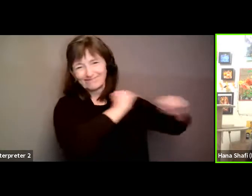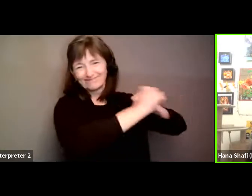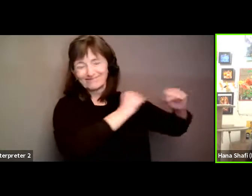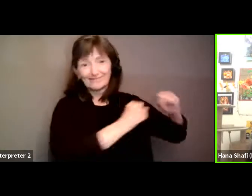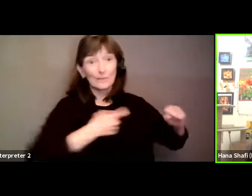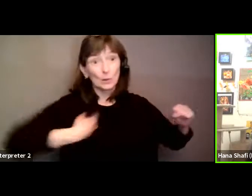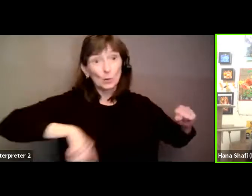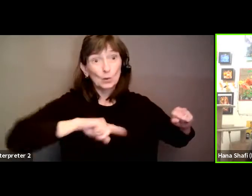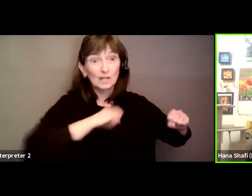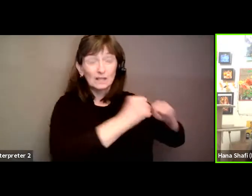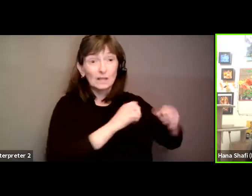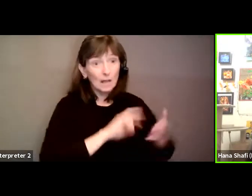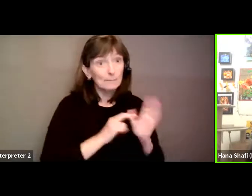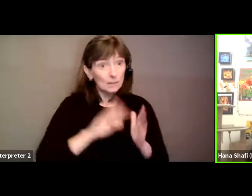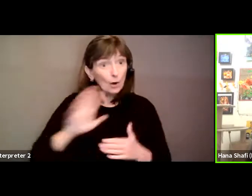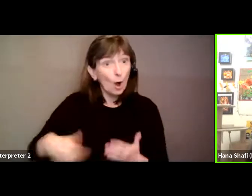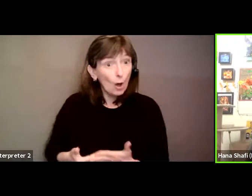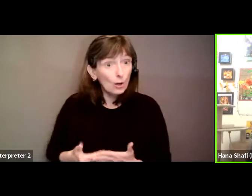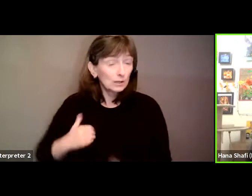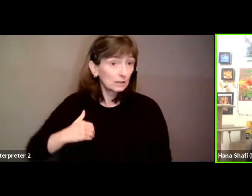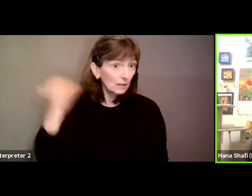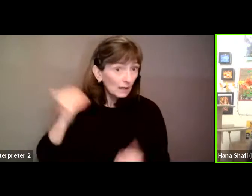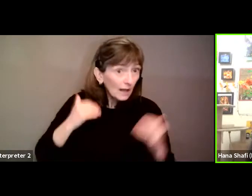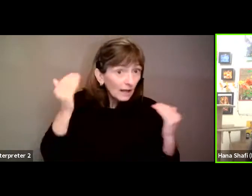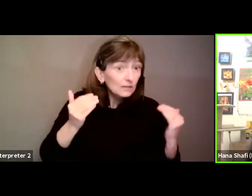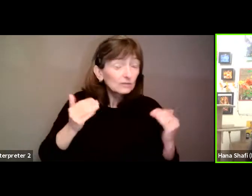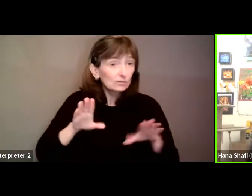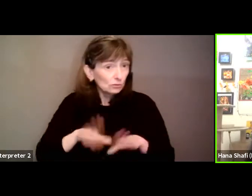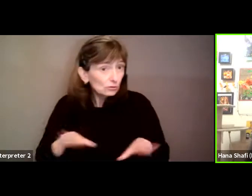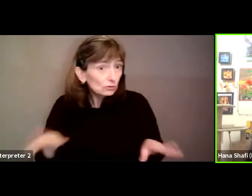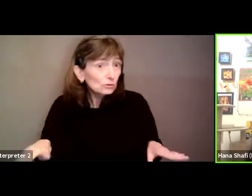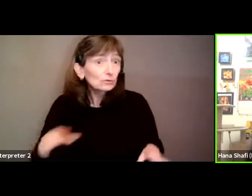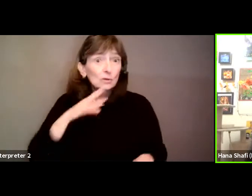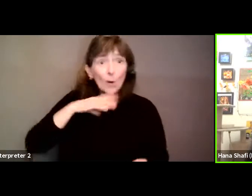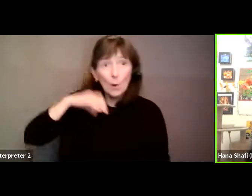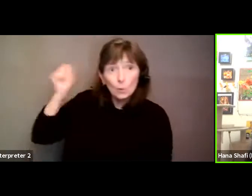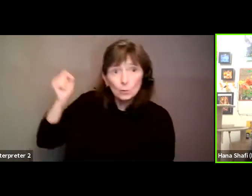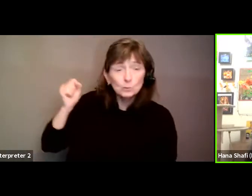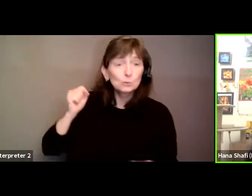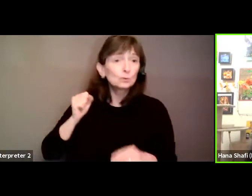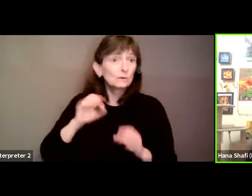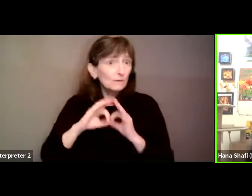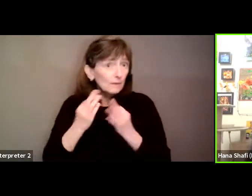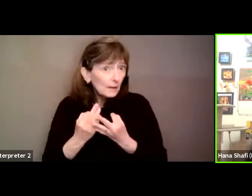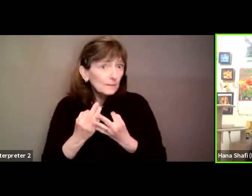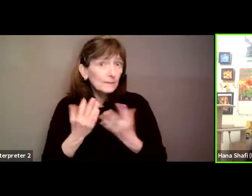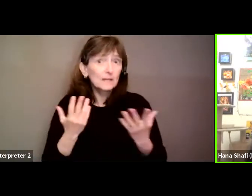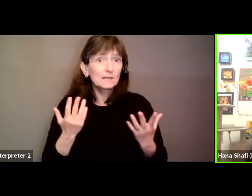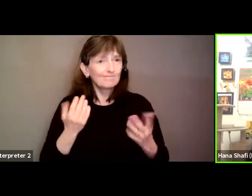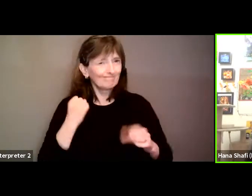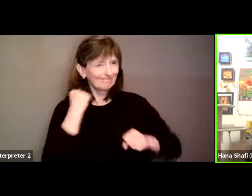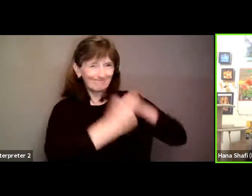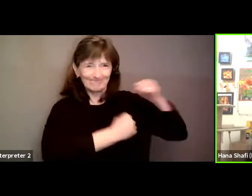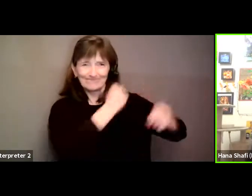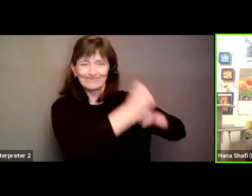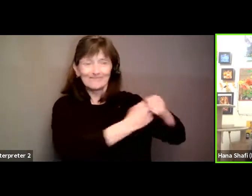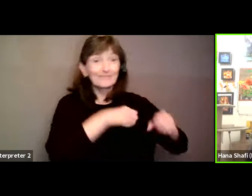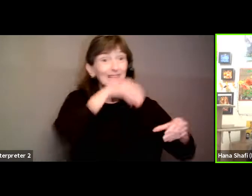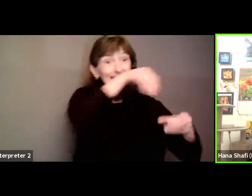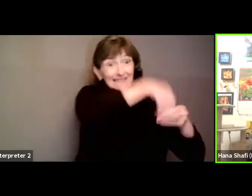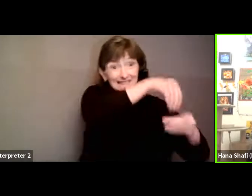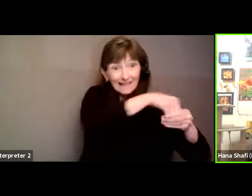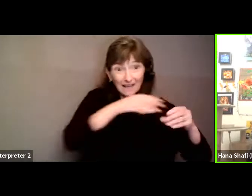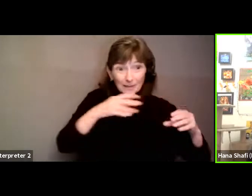I mean all of us, young adults, children, elderly people, families. Inside the provincial